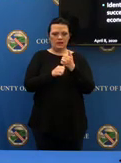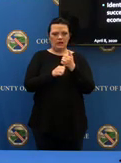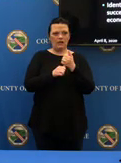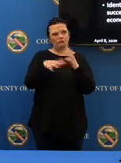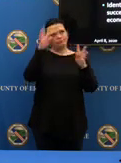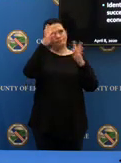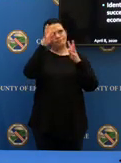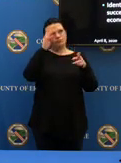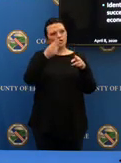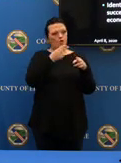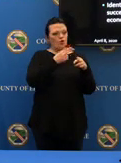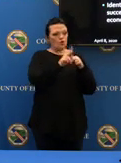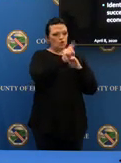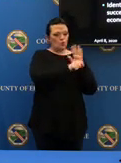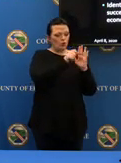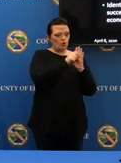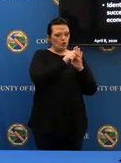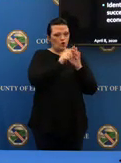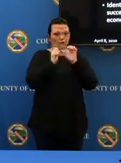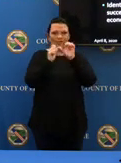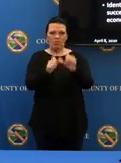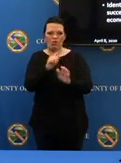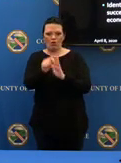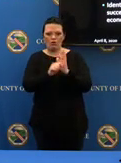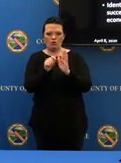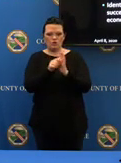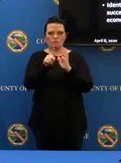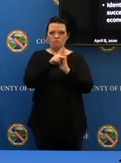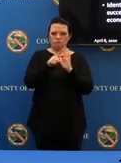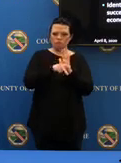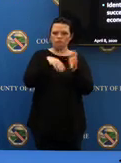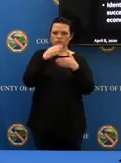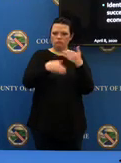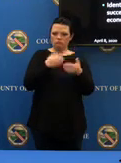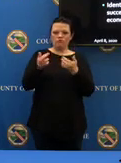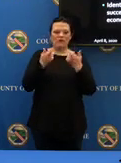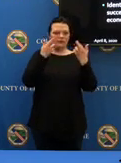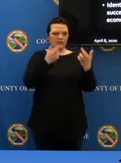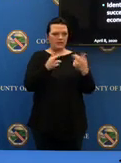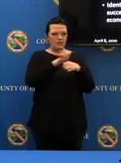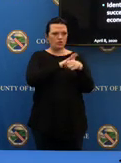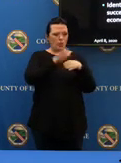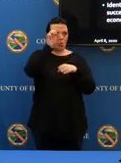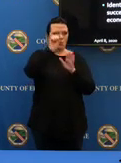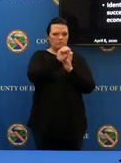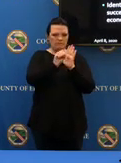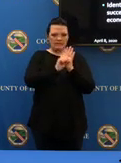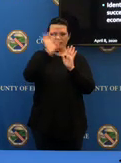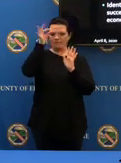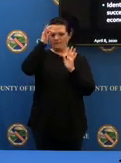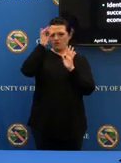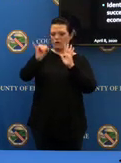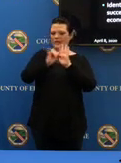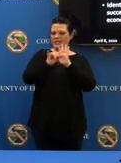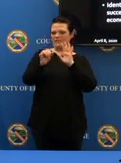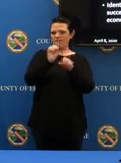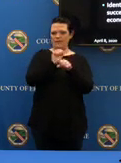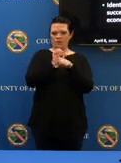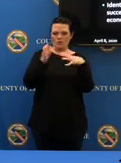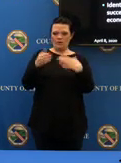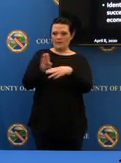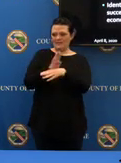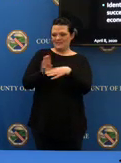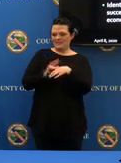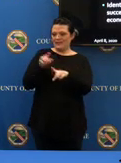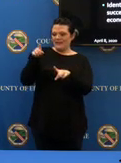up with short and long-term policy and procedural recommendations at the local, state, and federal levels, and to identify the workforce businesses